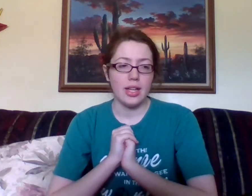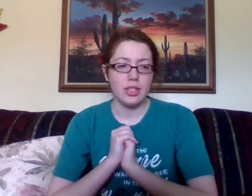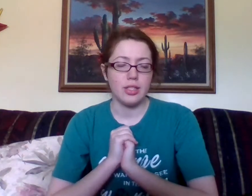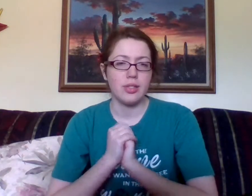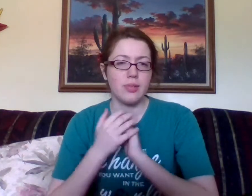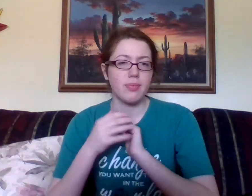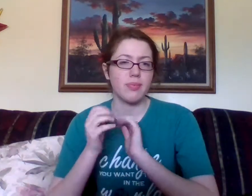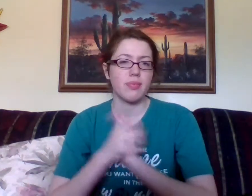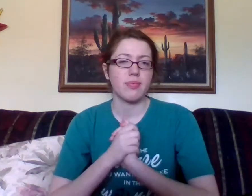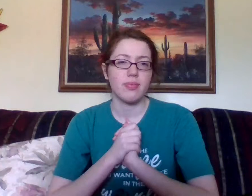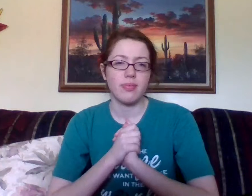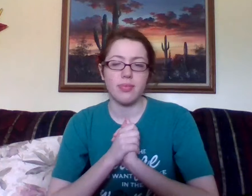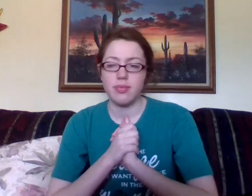And